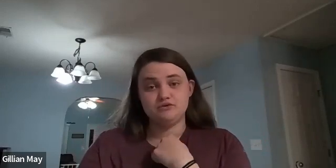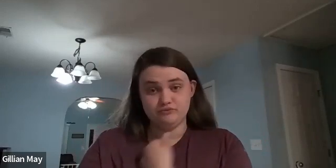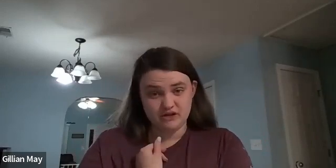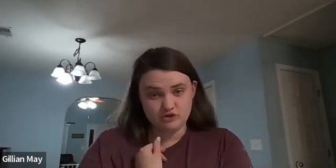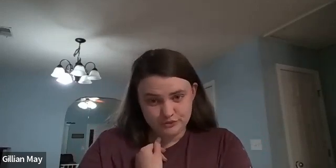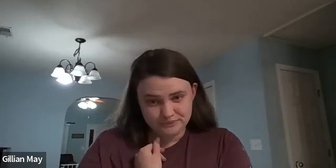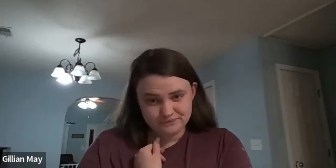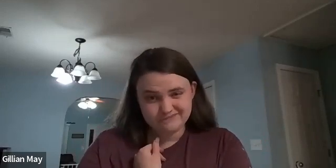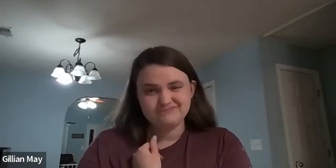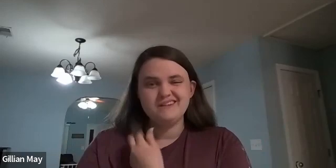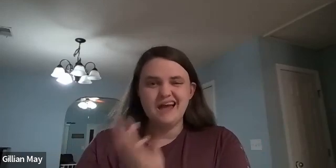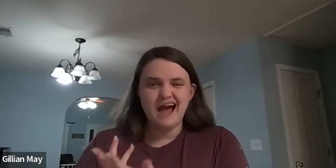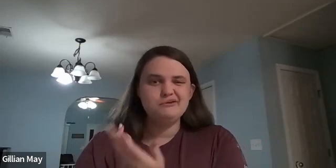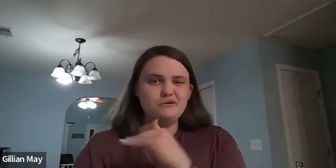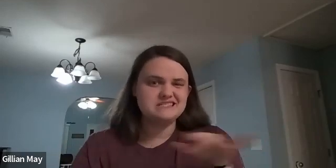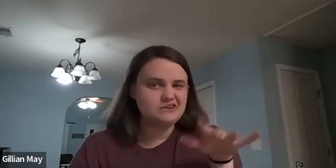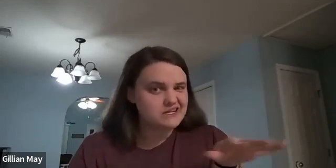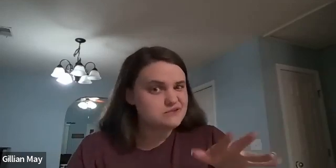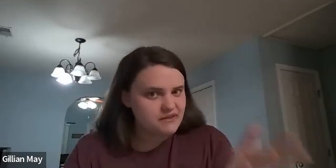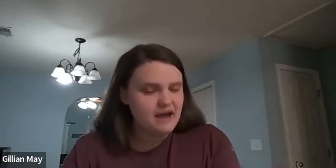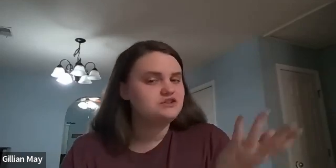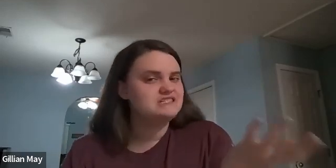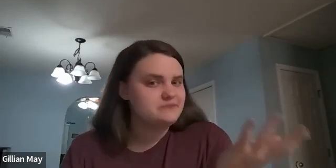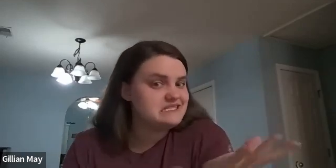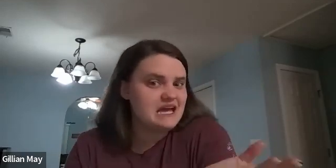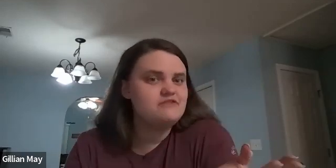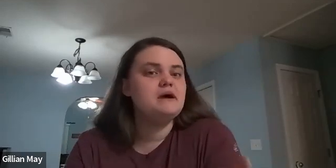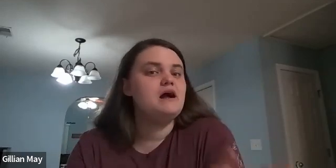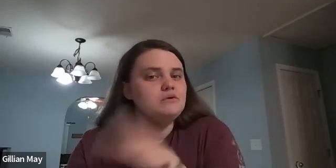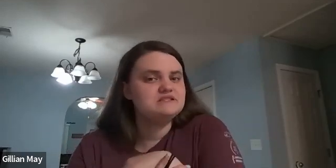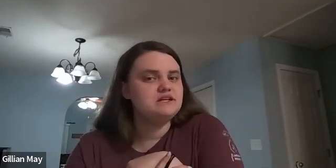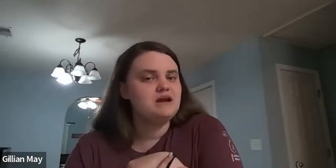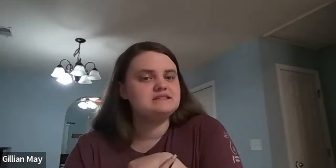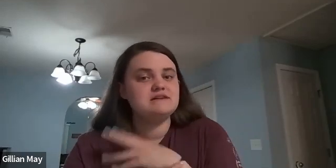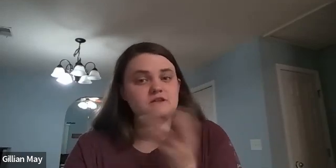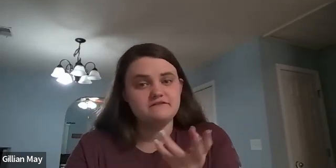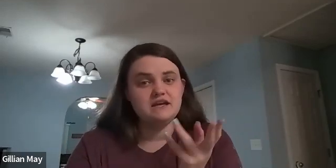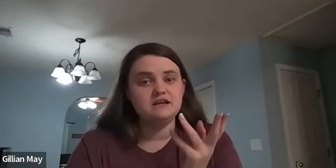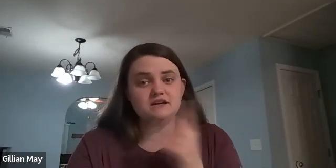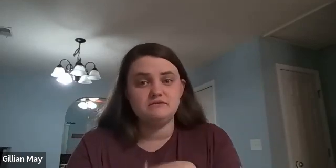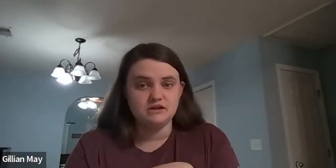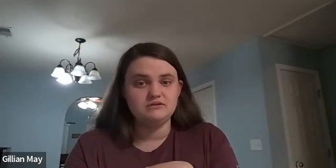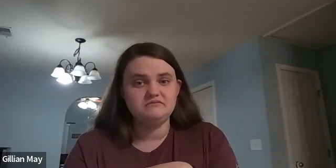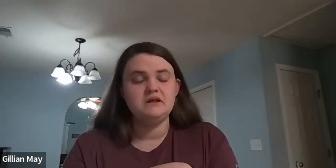or real. I would always still kind of spell them out just to be safe, but I will still give you guys the sign for like fake and real.